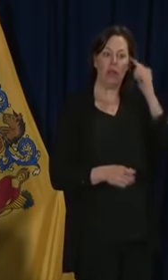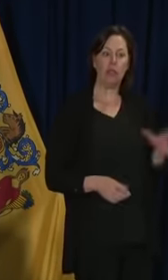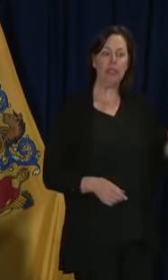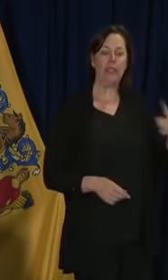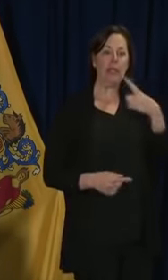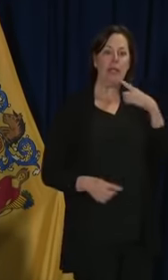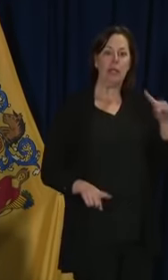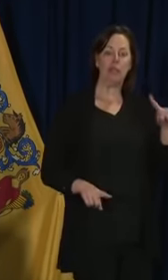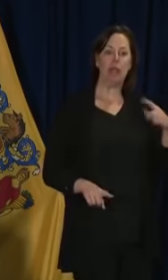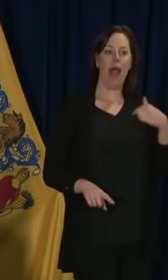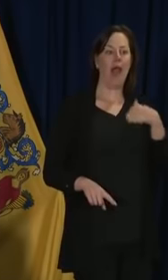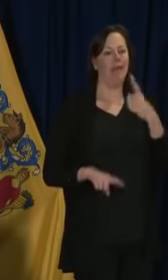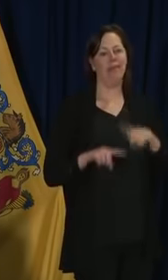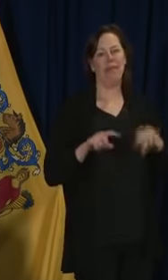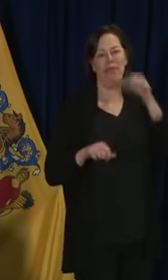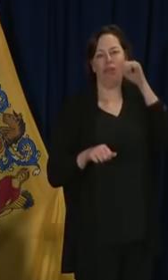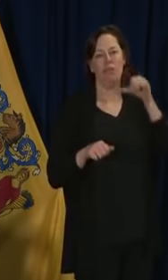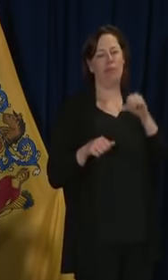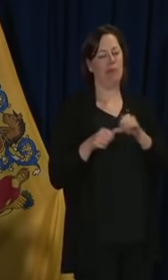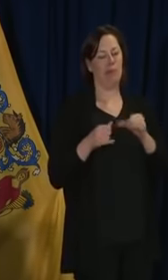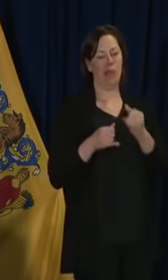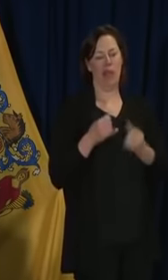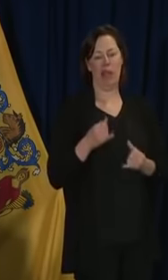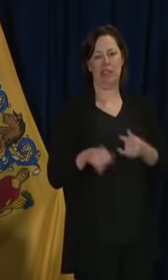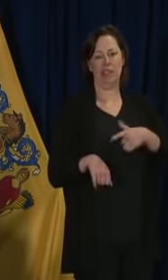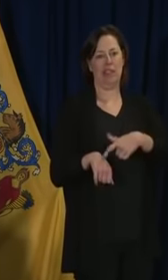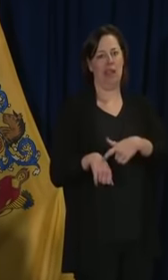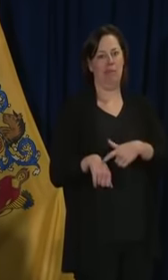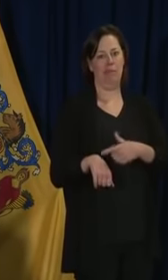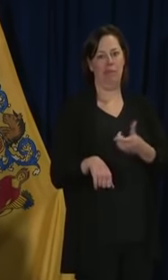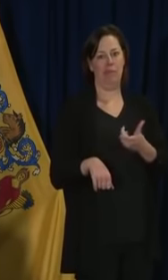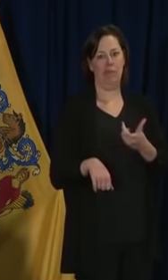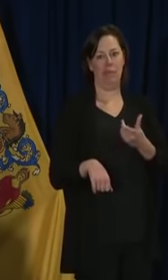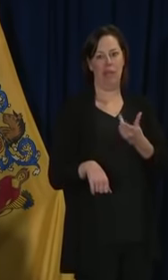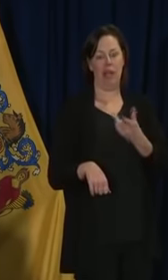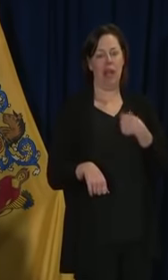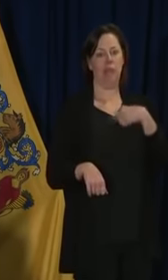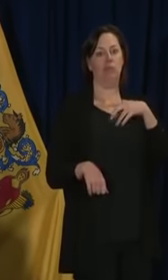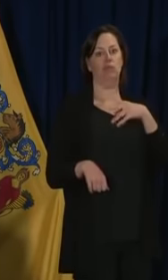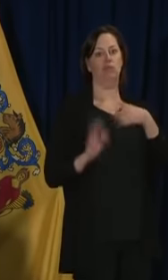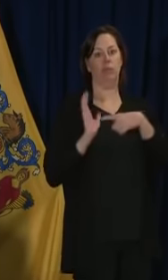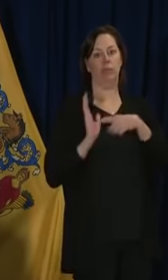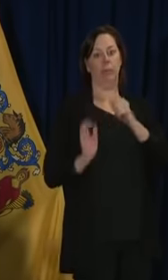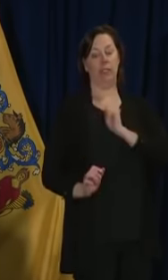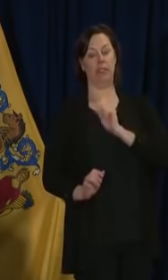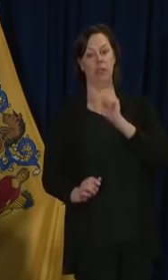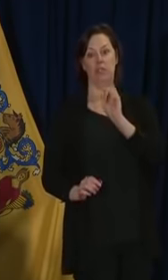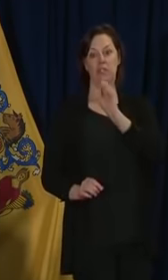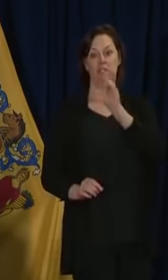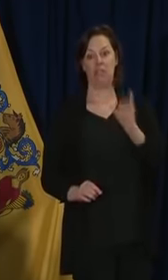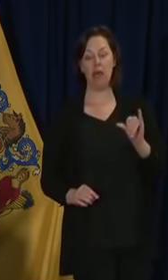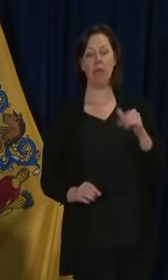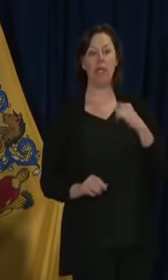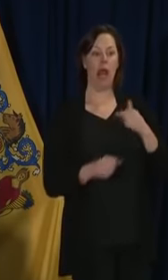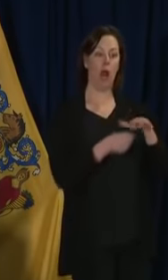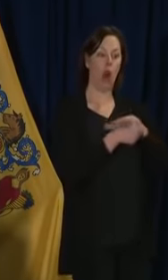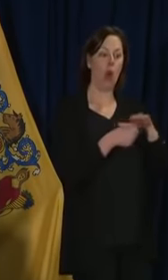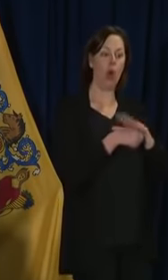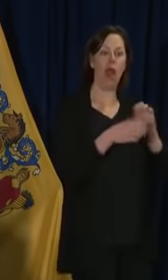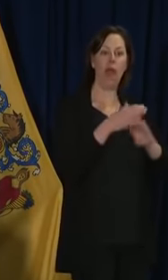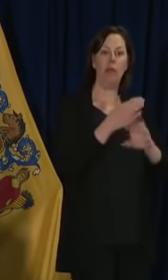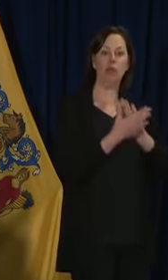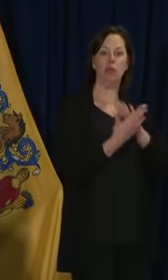I can't remember the last time, I'll speak for myself and Tammy and our local voting elementary school,